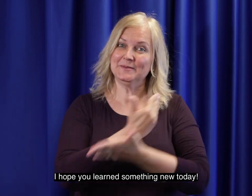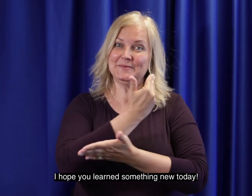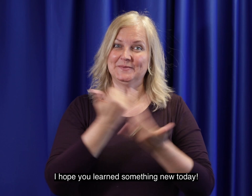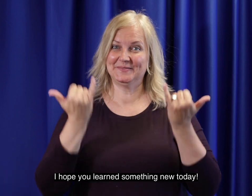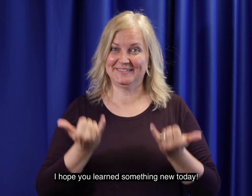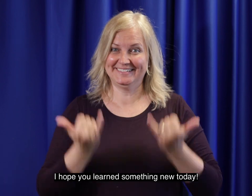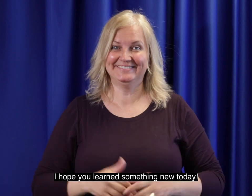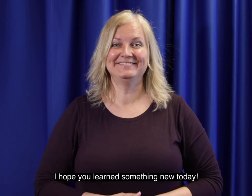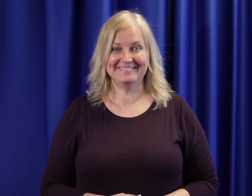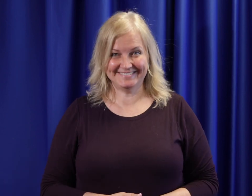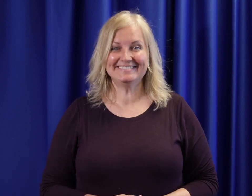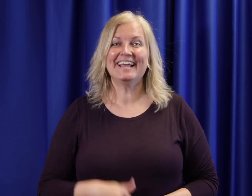I hope you learned something new today.